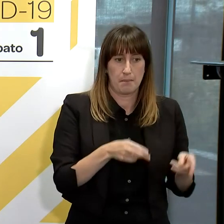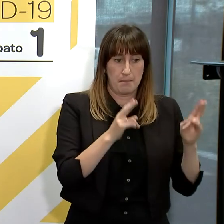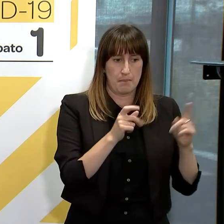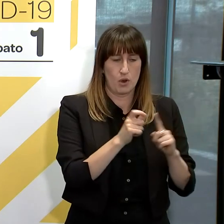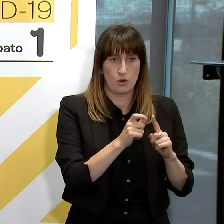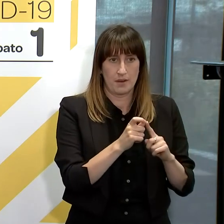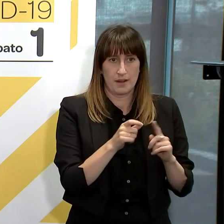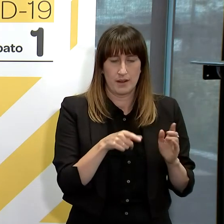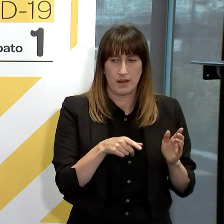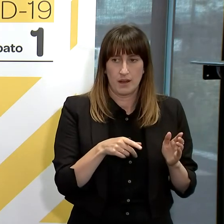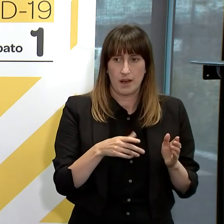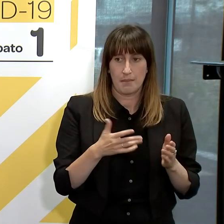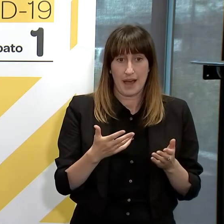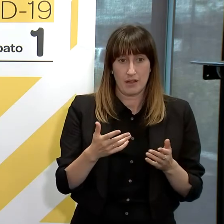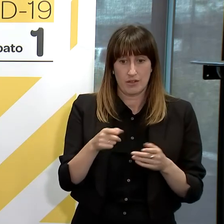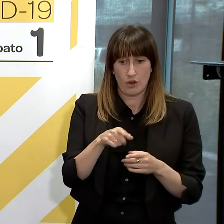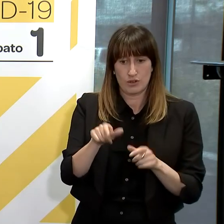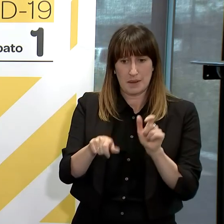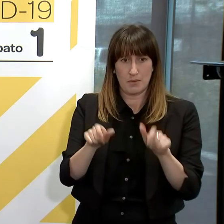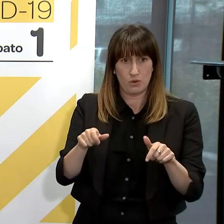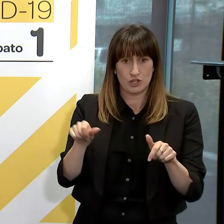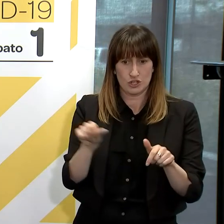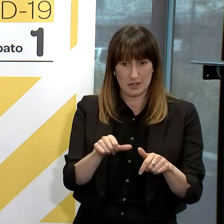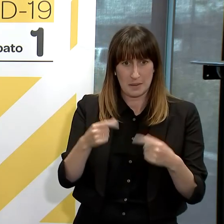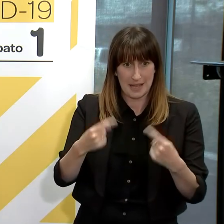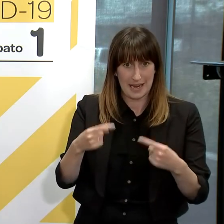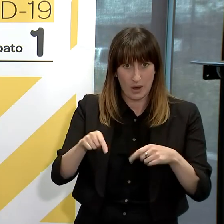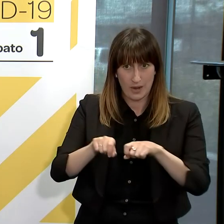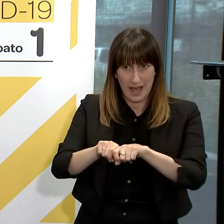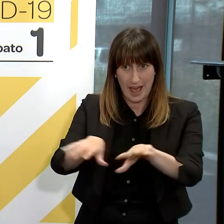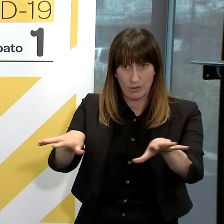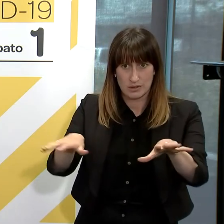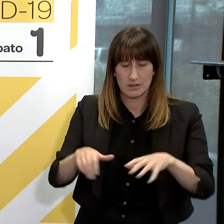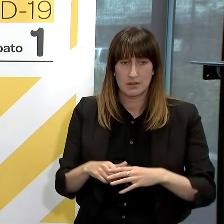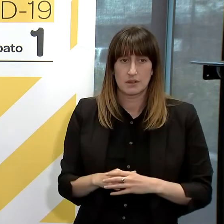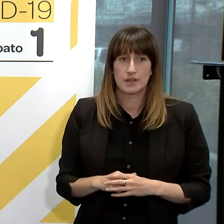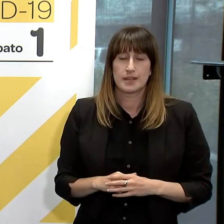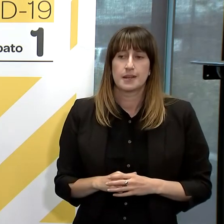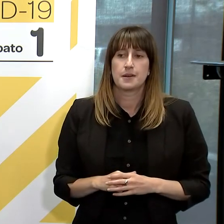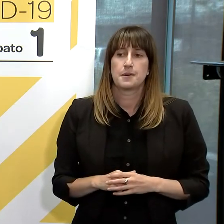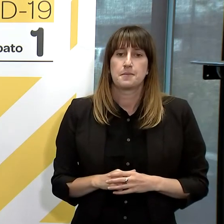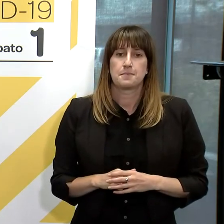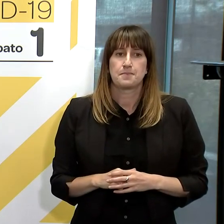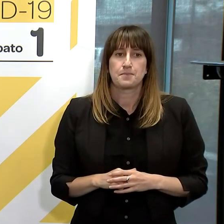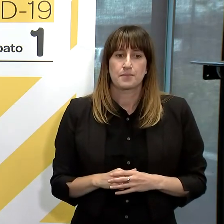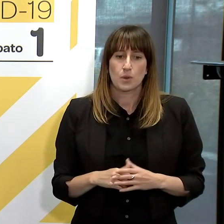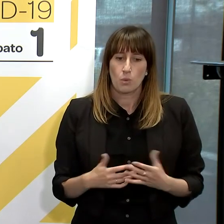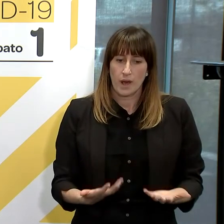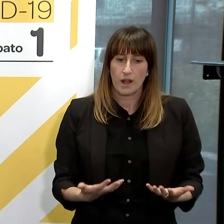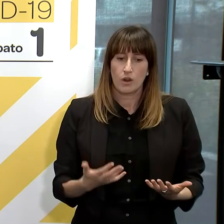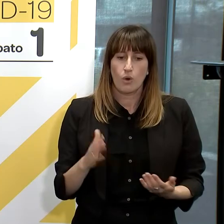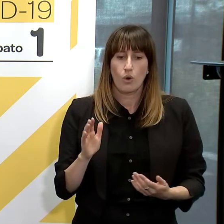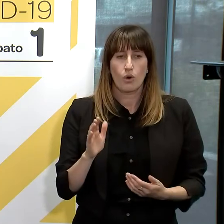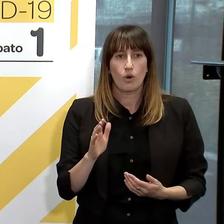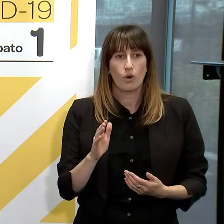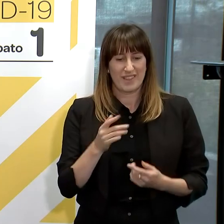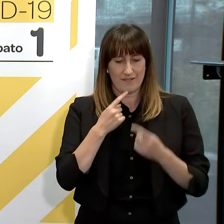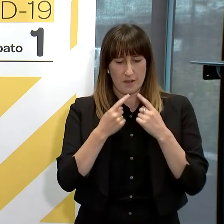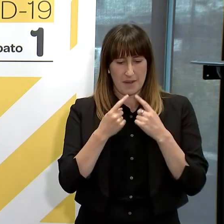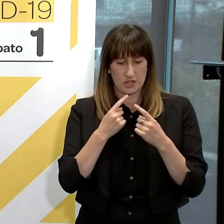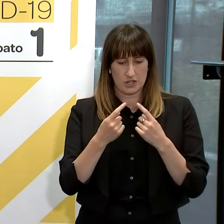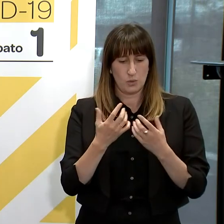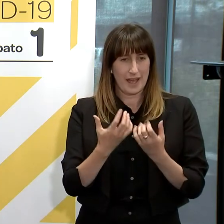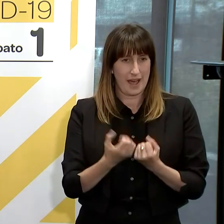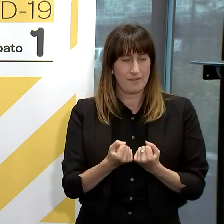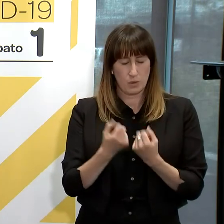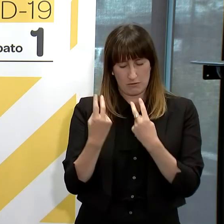into the community or go to a separate facility, for example? Well, we are reviewing all the figures that we've got. What we do know